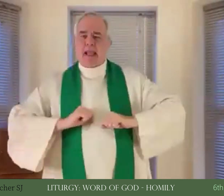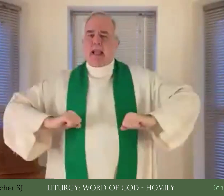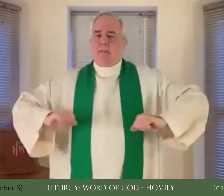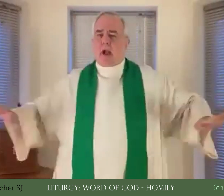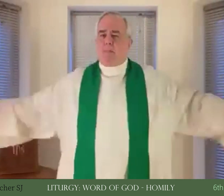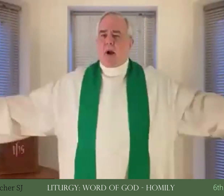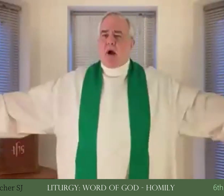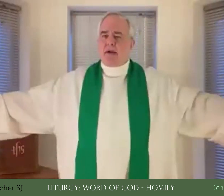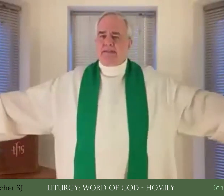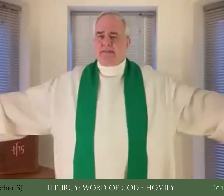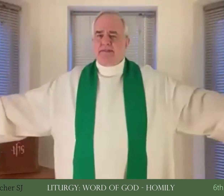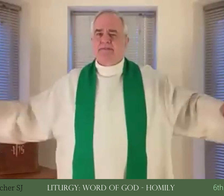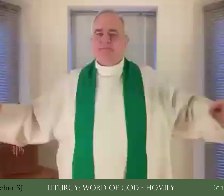Keep apart.